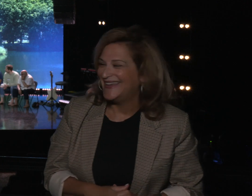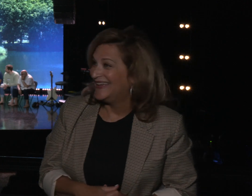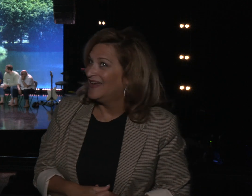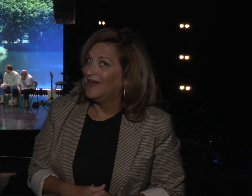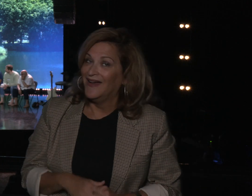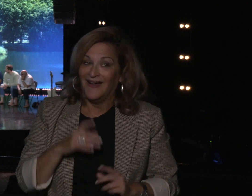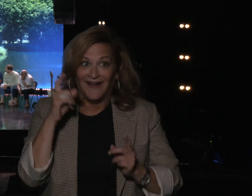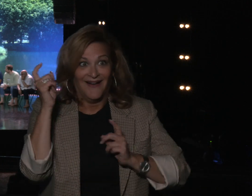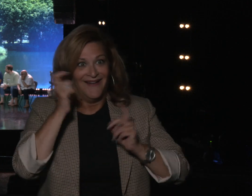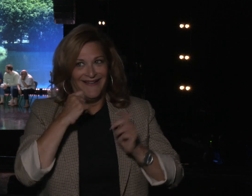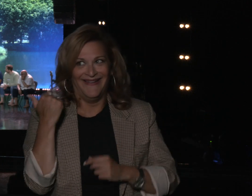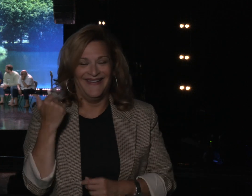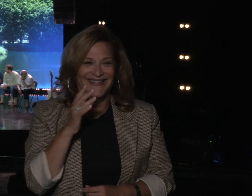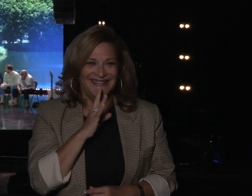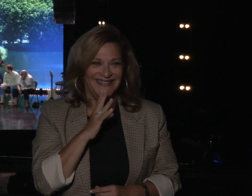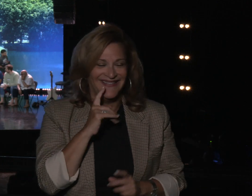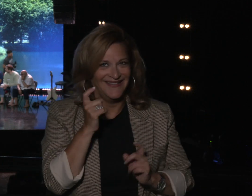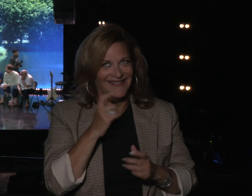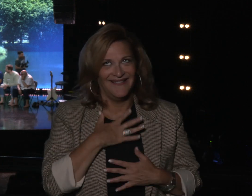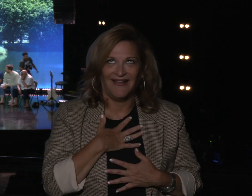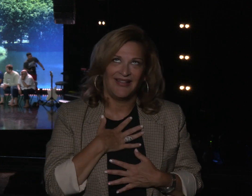Oh.